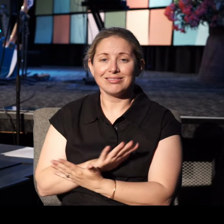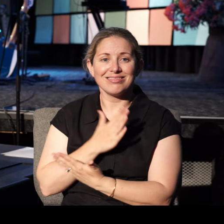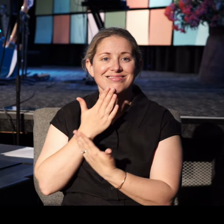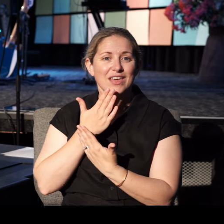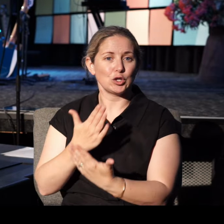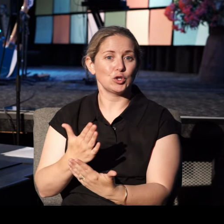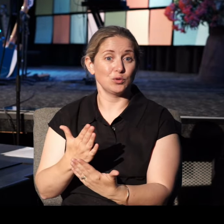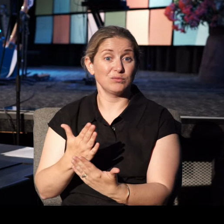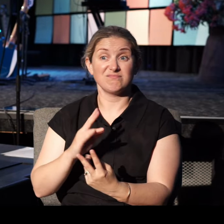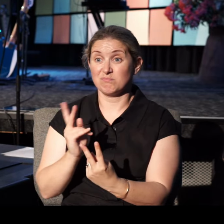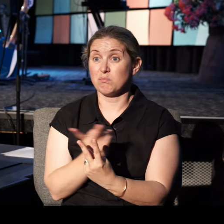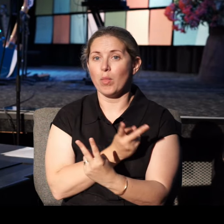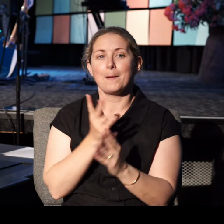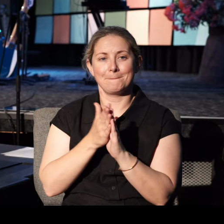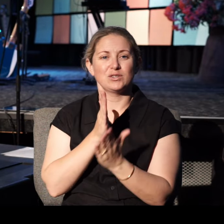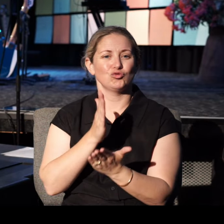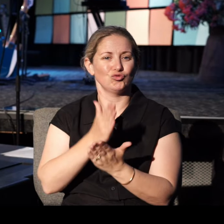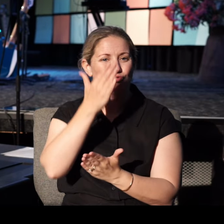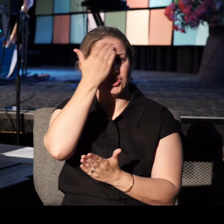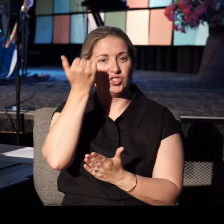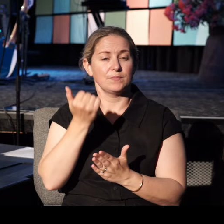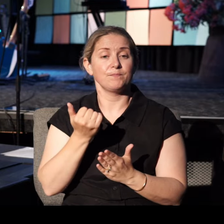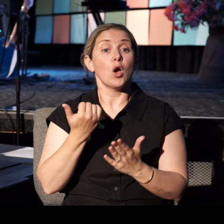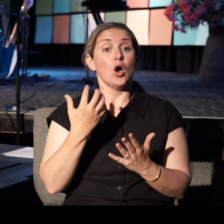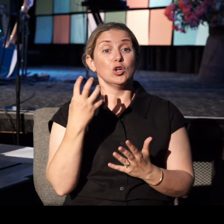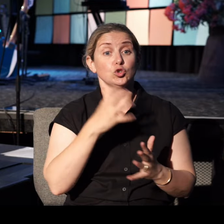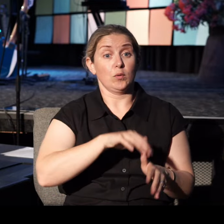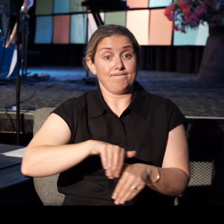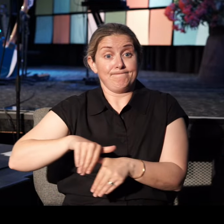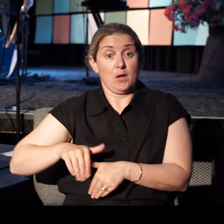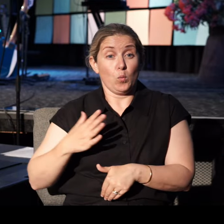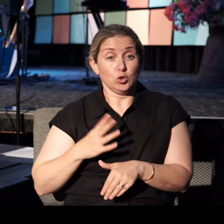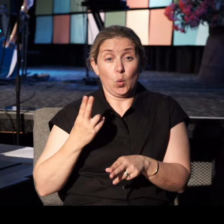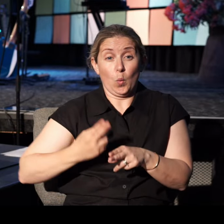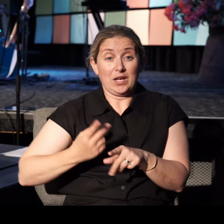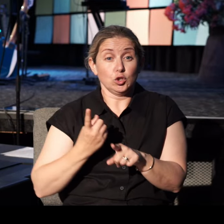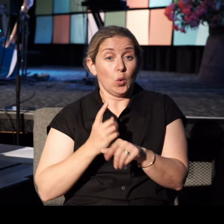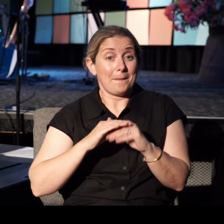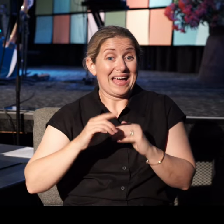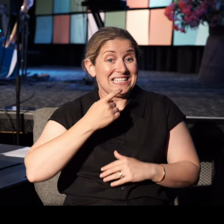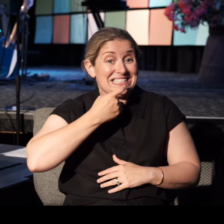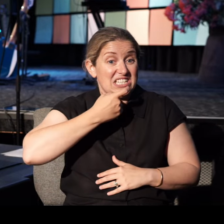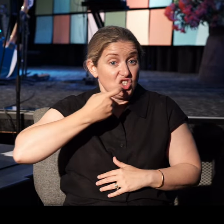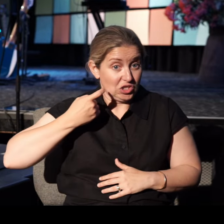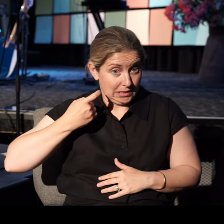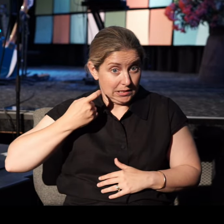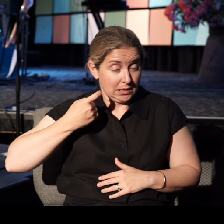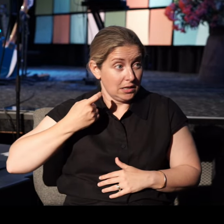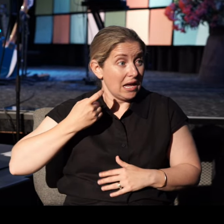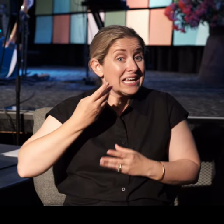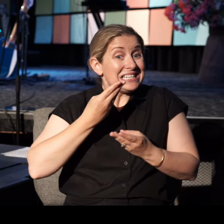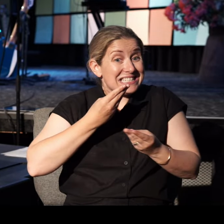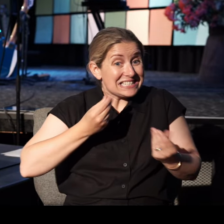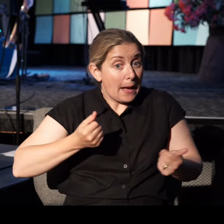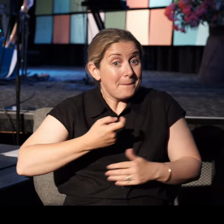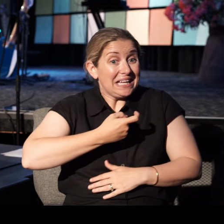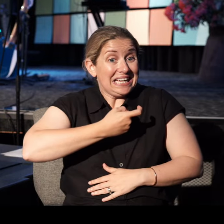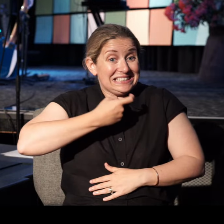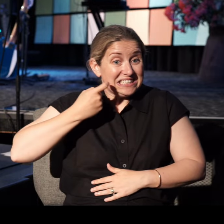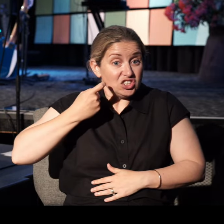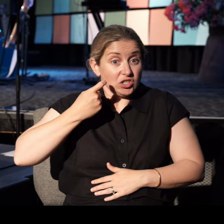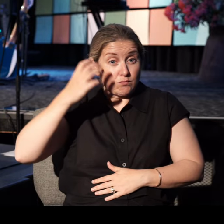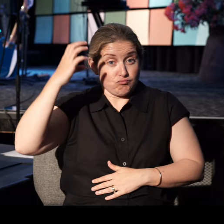Let me just actually offer a quick word about addictions. Some sin is so deep it's rewired your brain, so that the battle against some